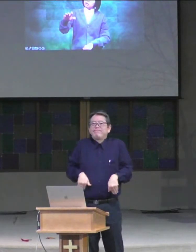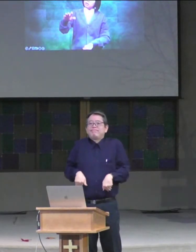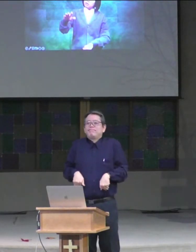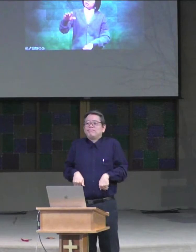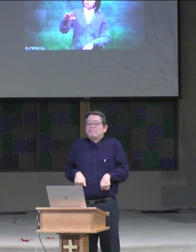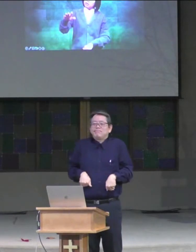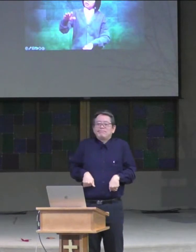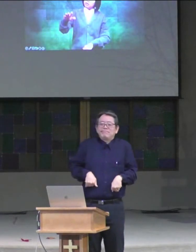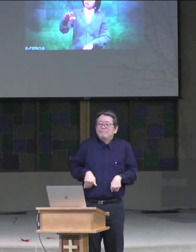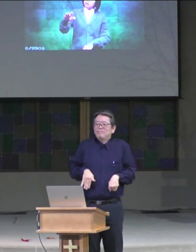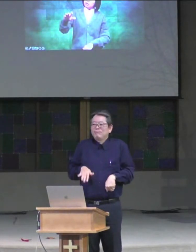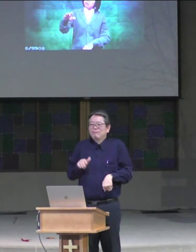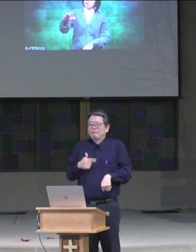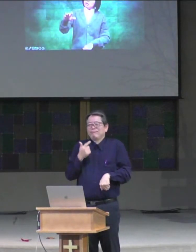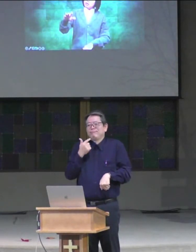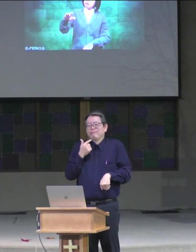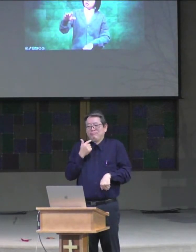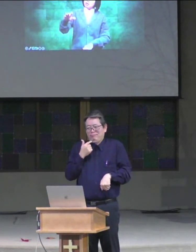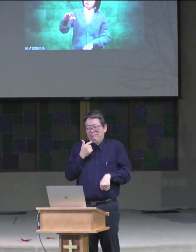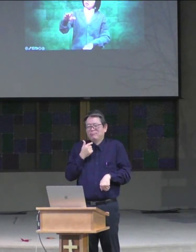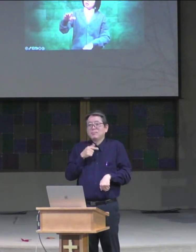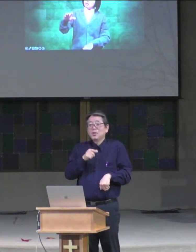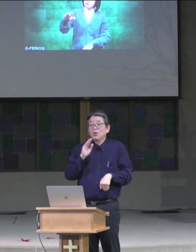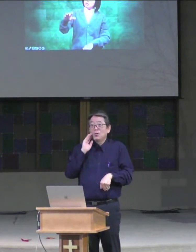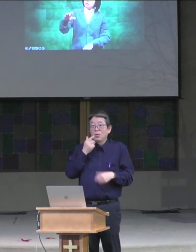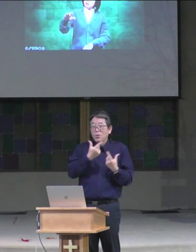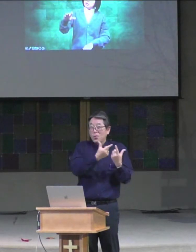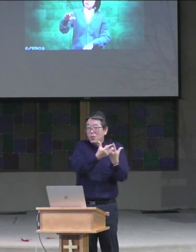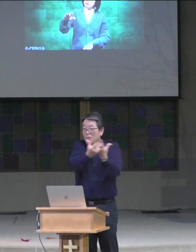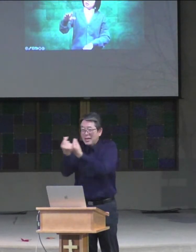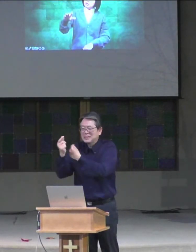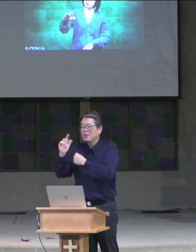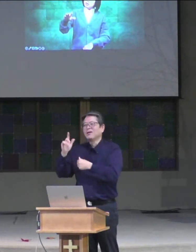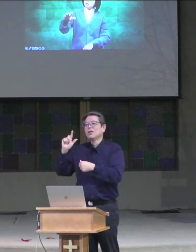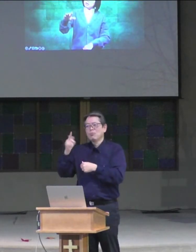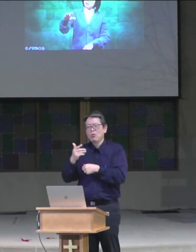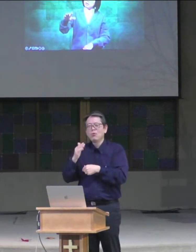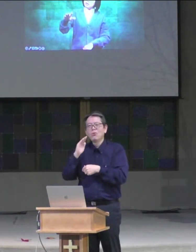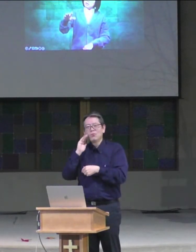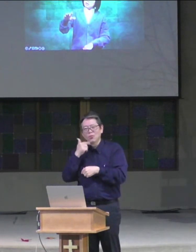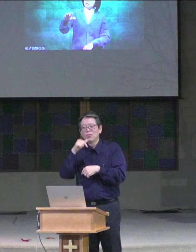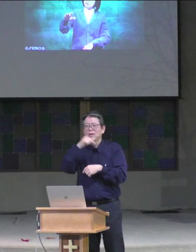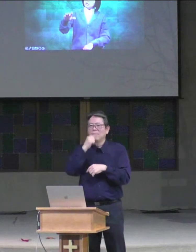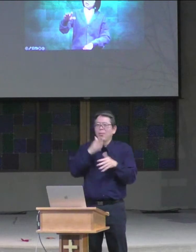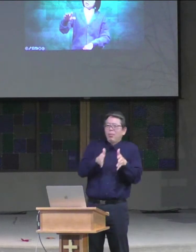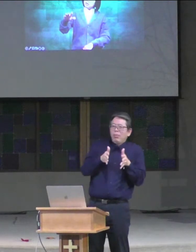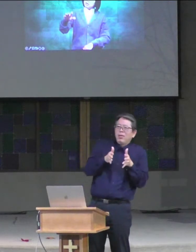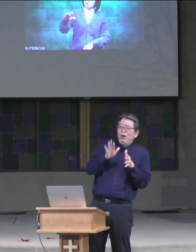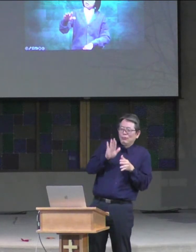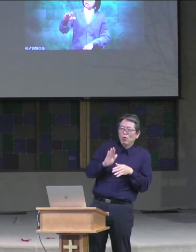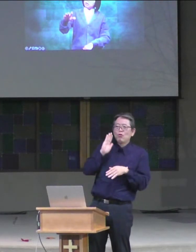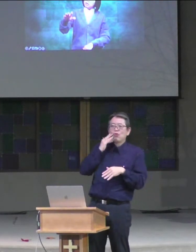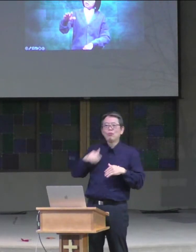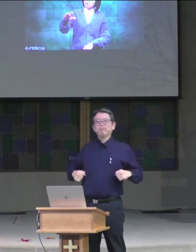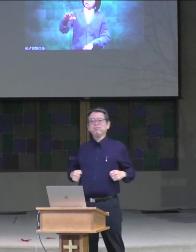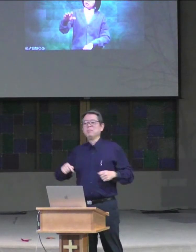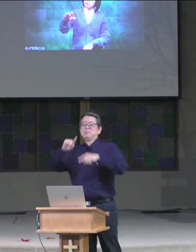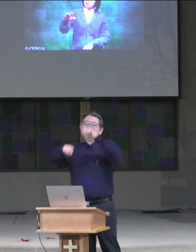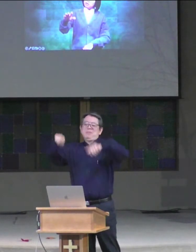gesturing. And so I would just like not, try to not sign. Not every deaf person is this way, but there are deaf people that are